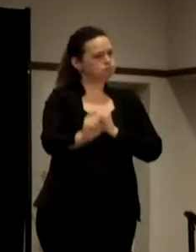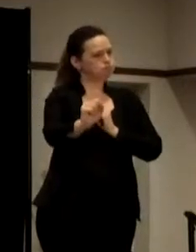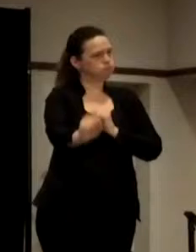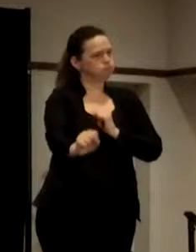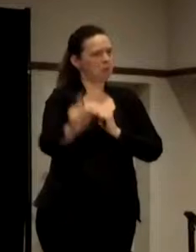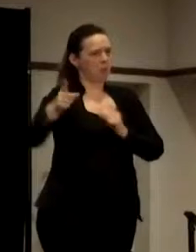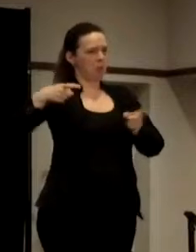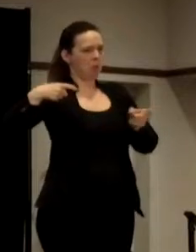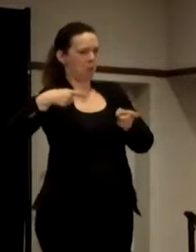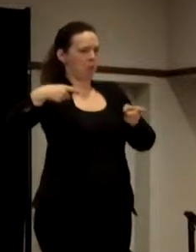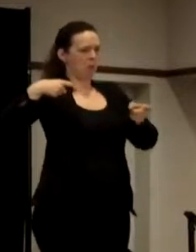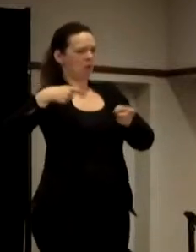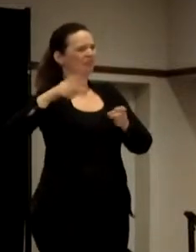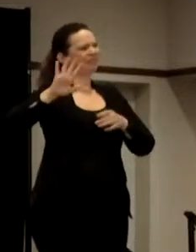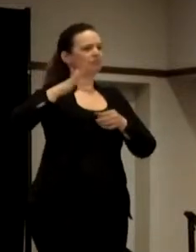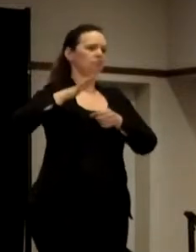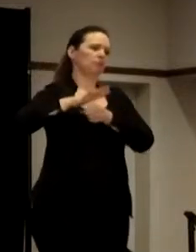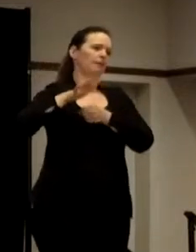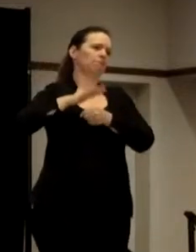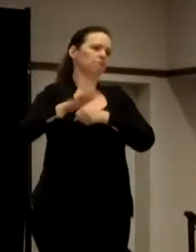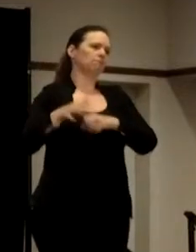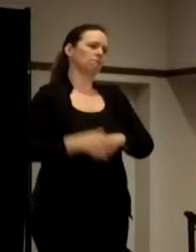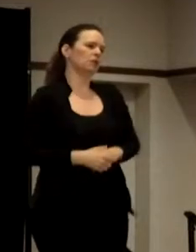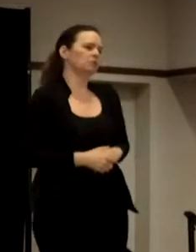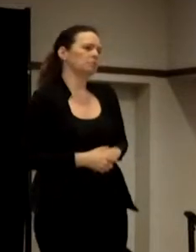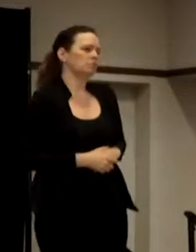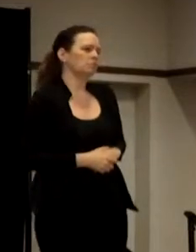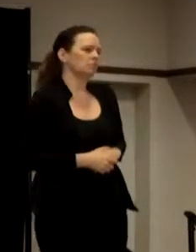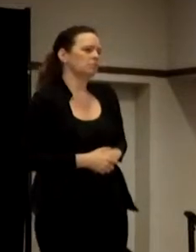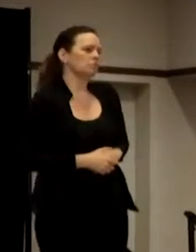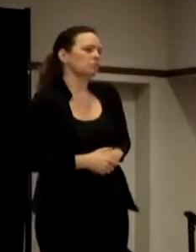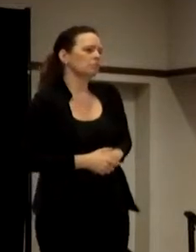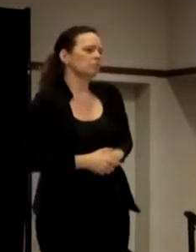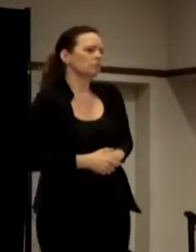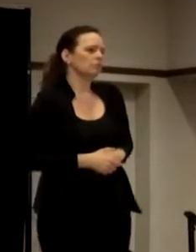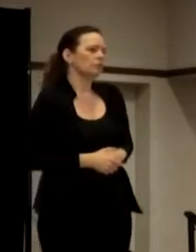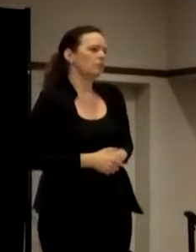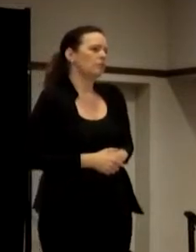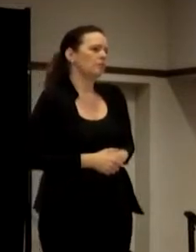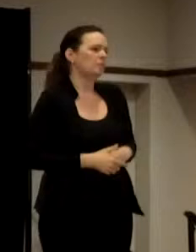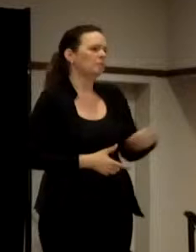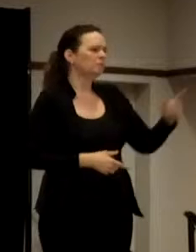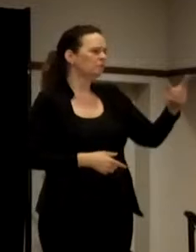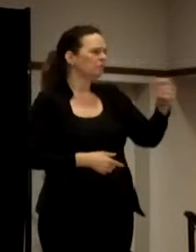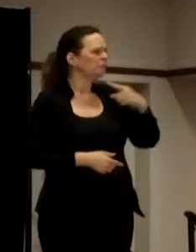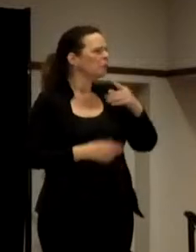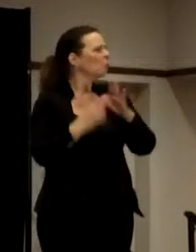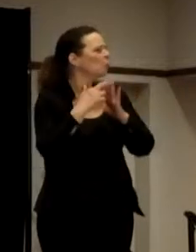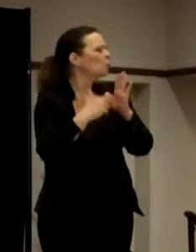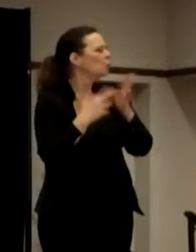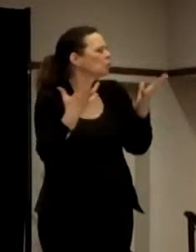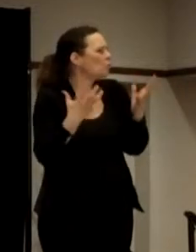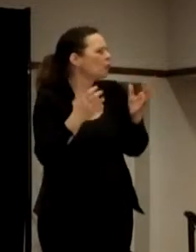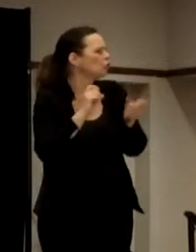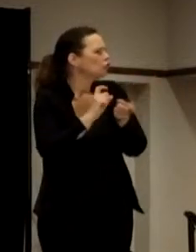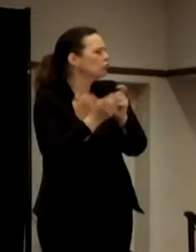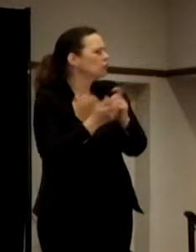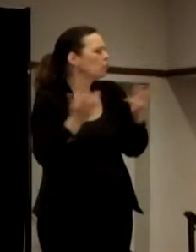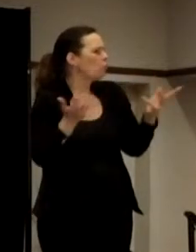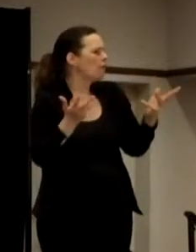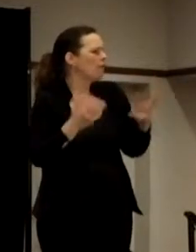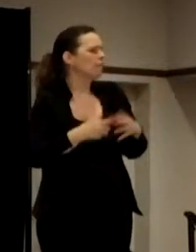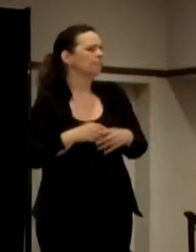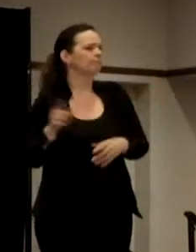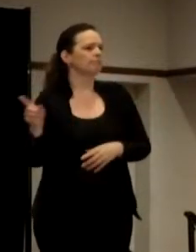other examples of rules that you would like to change? Yeah, I think anything with local authority related to public health